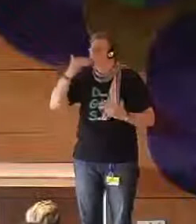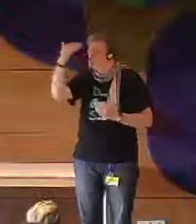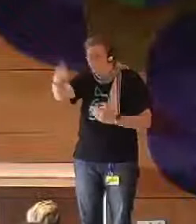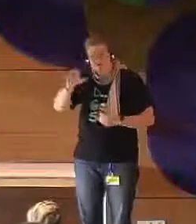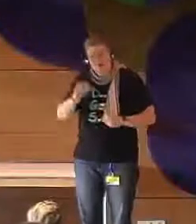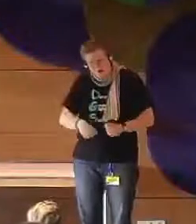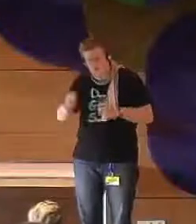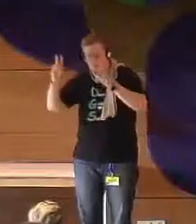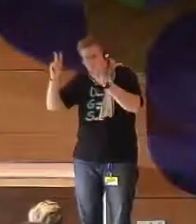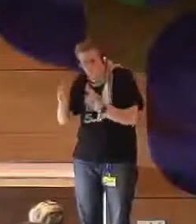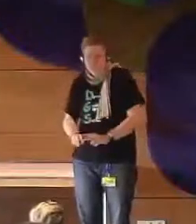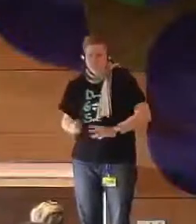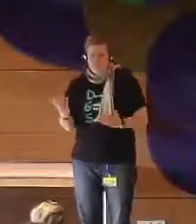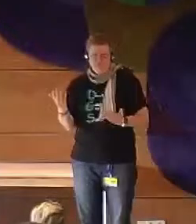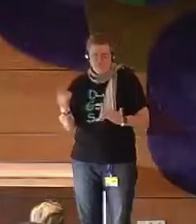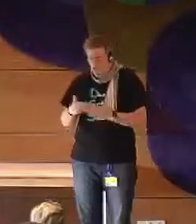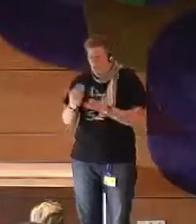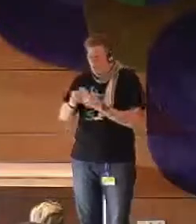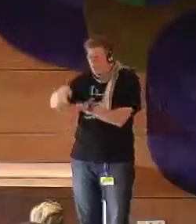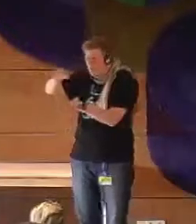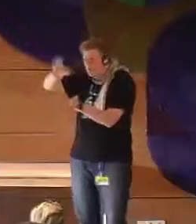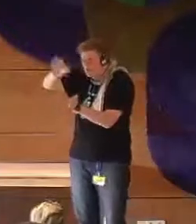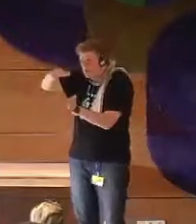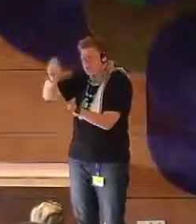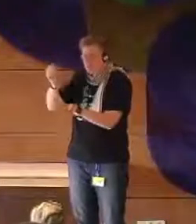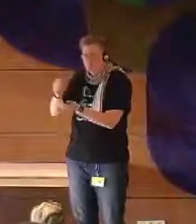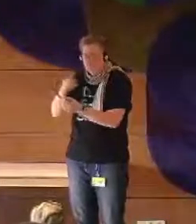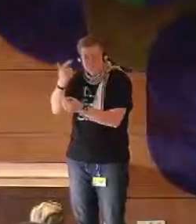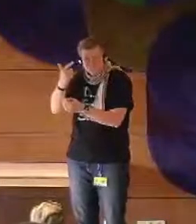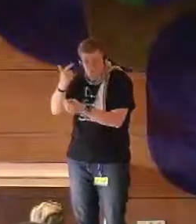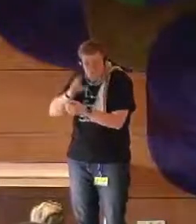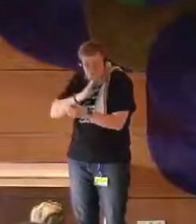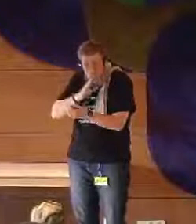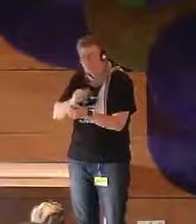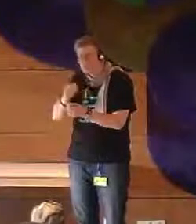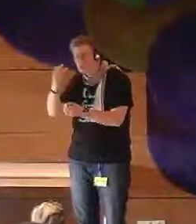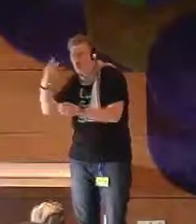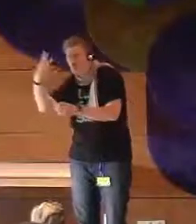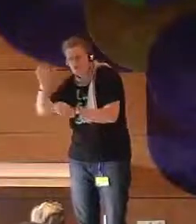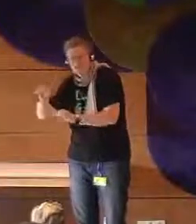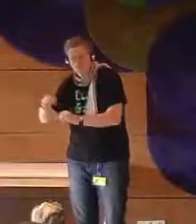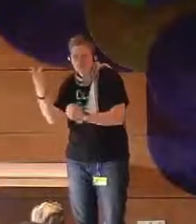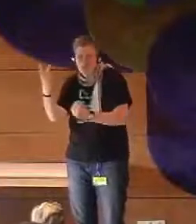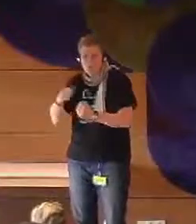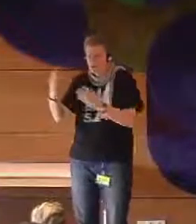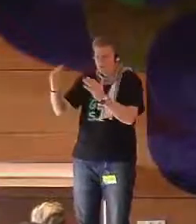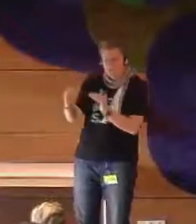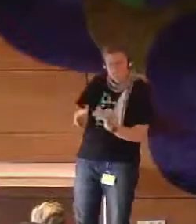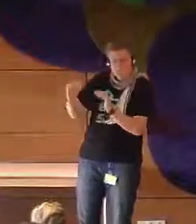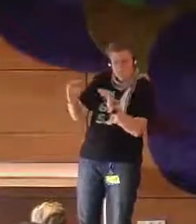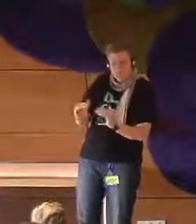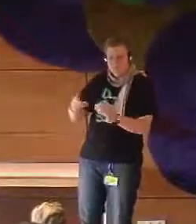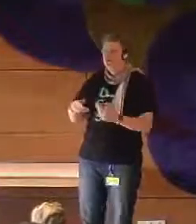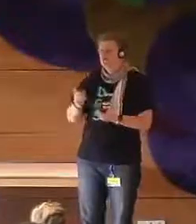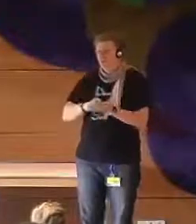up, you can then either stop or reduce, and then you can back off, and then you can go back up again. So I think most